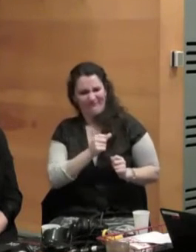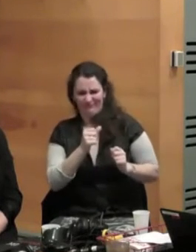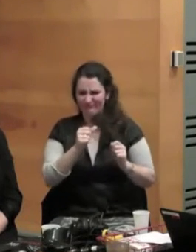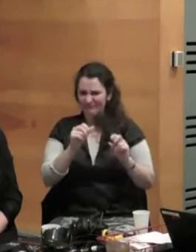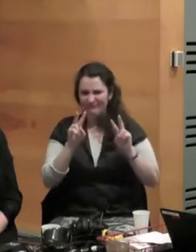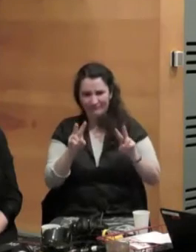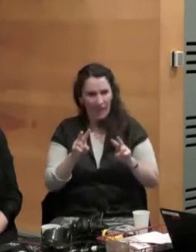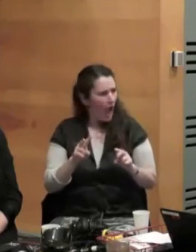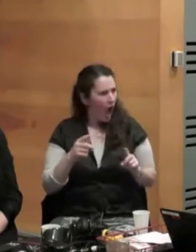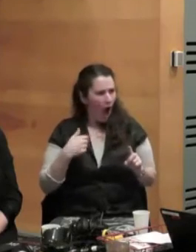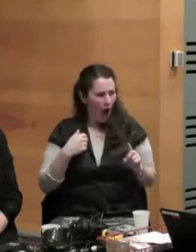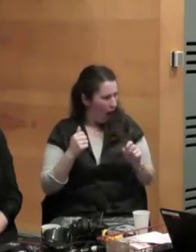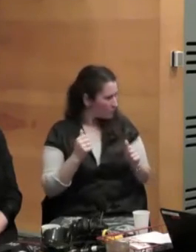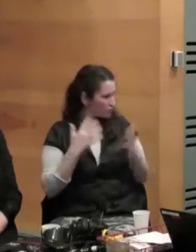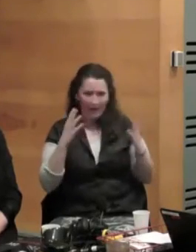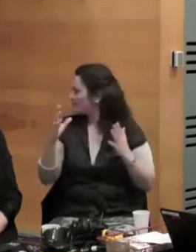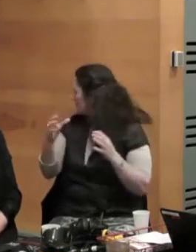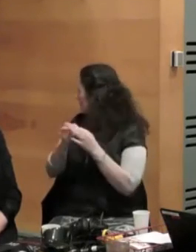loud jumper in the background.